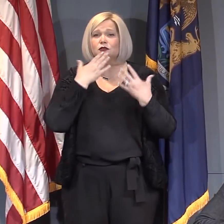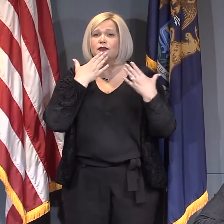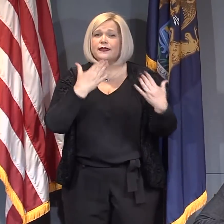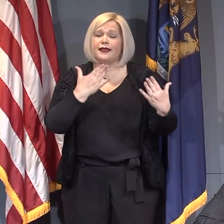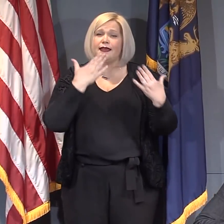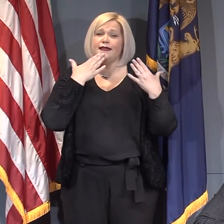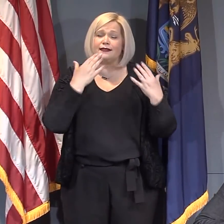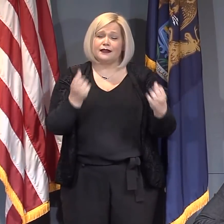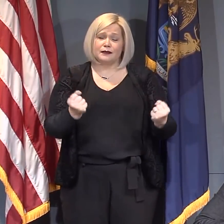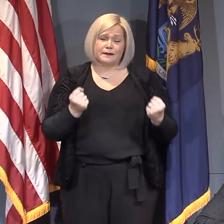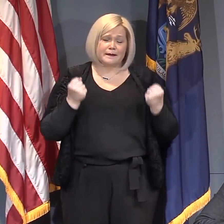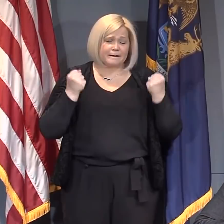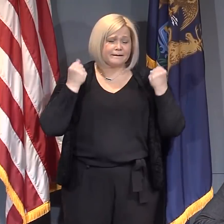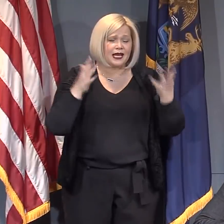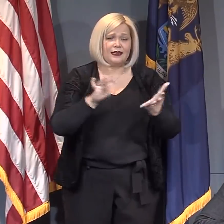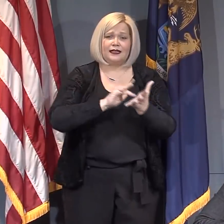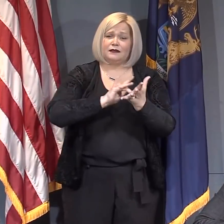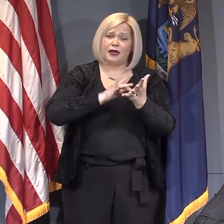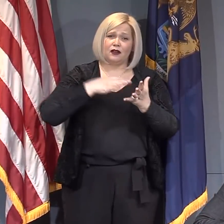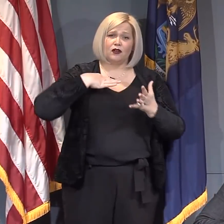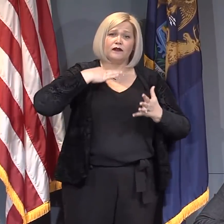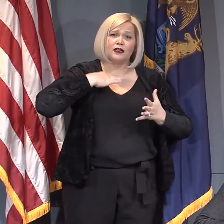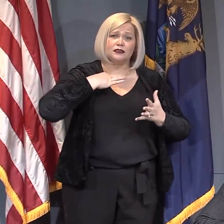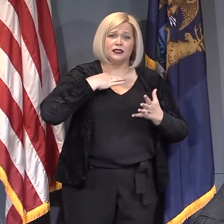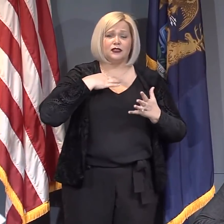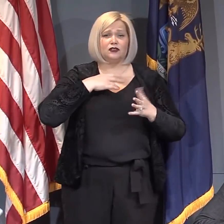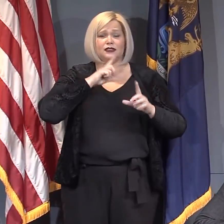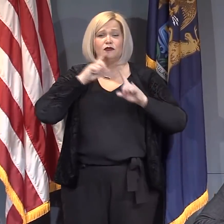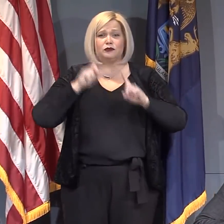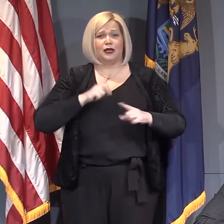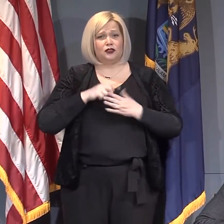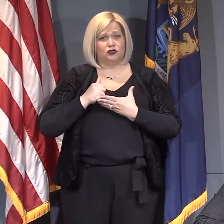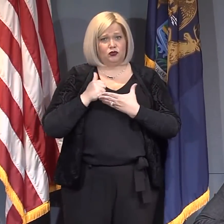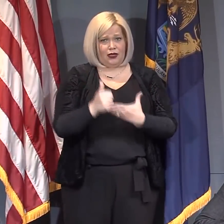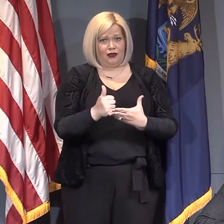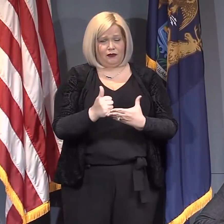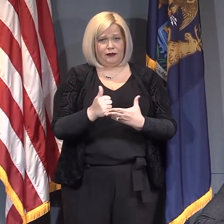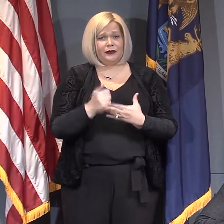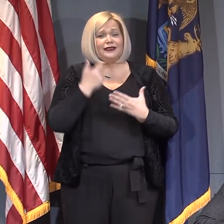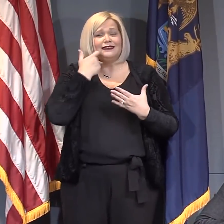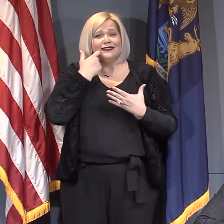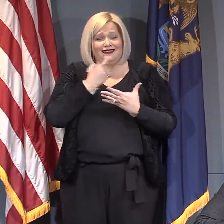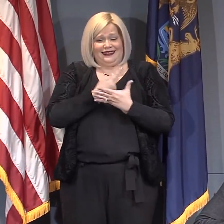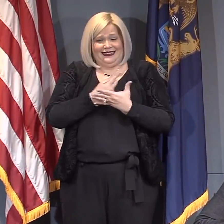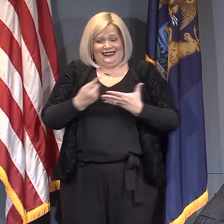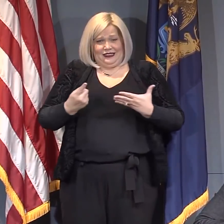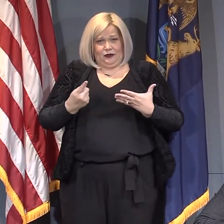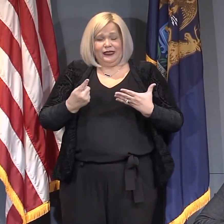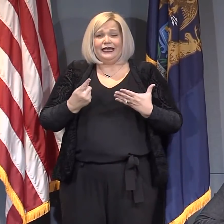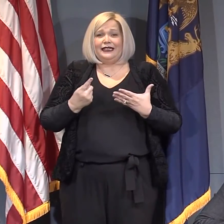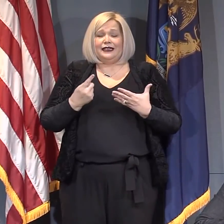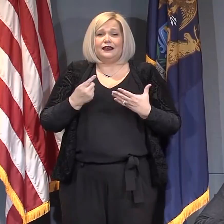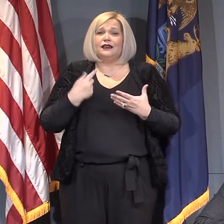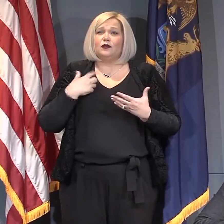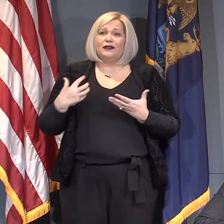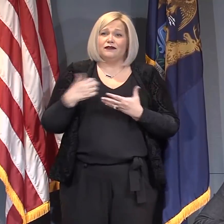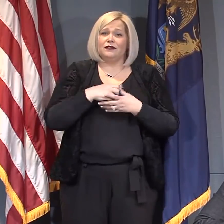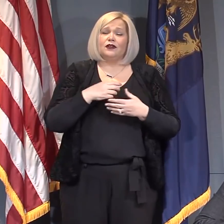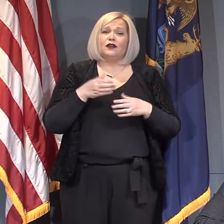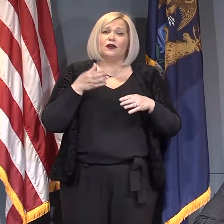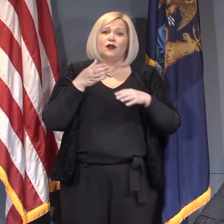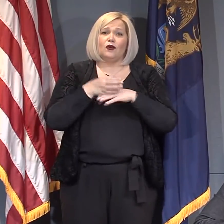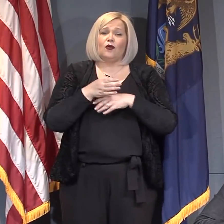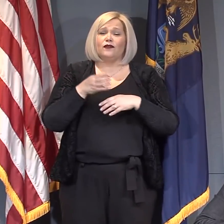medical volunteers and providers that have signed up to help. Just this week, we've matched over 400 volunteers to